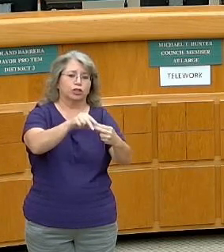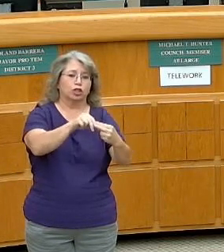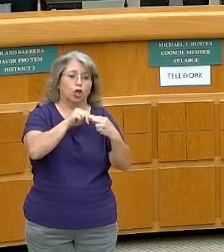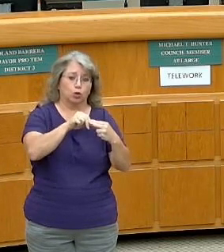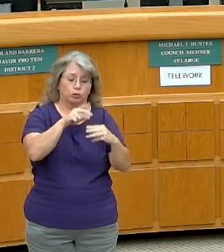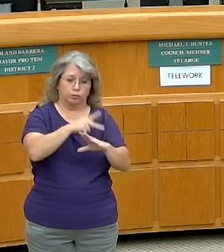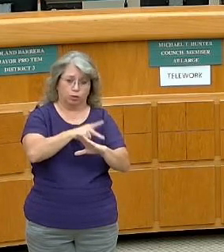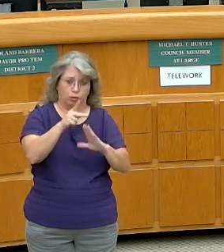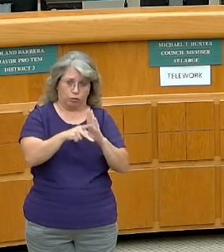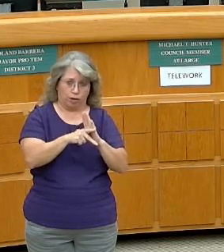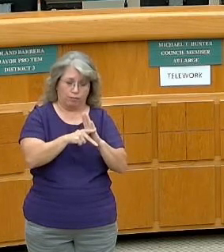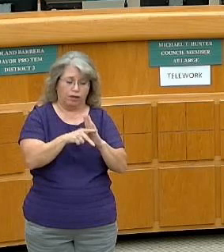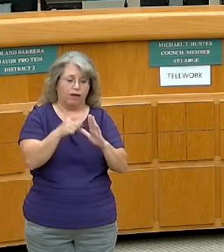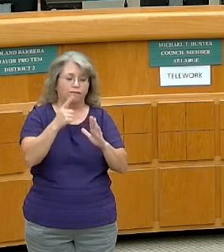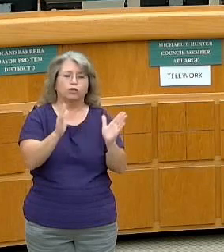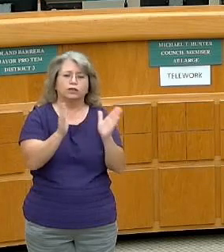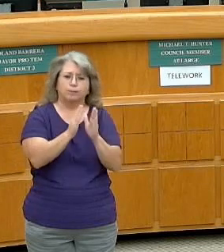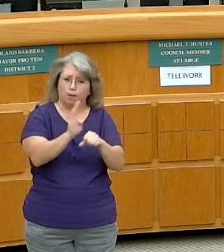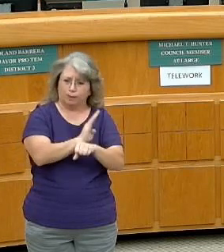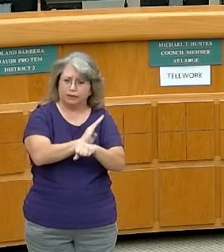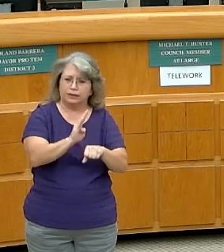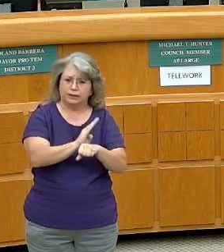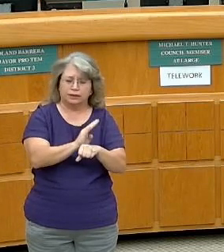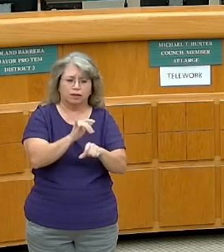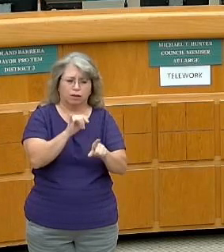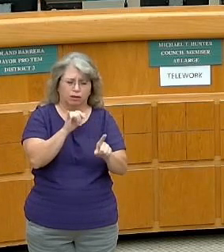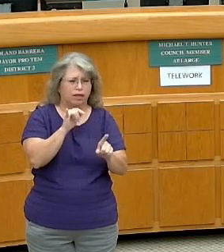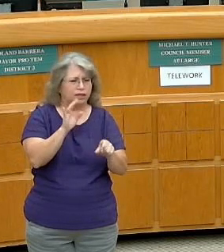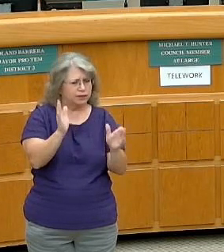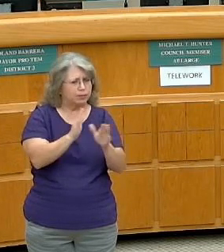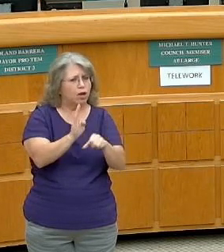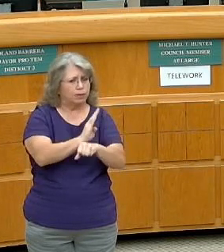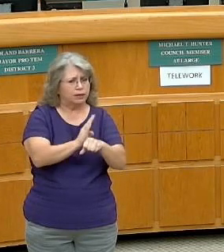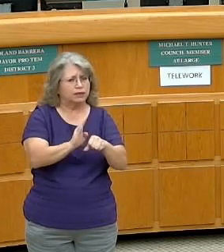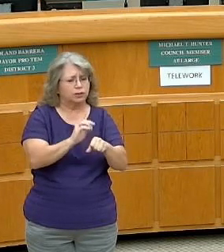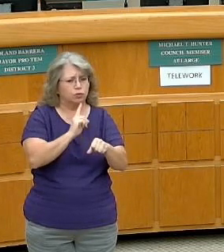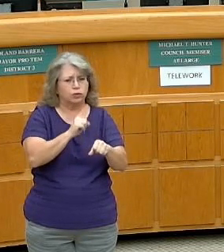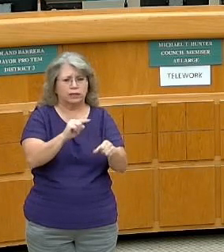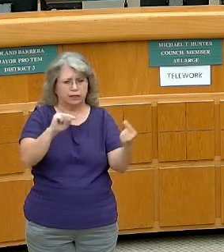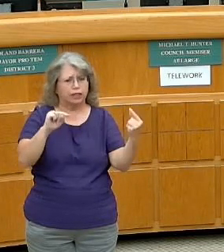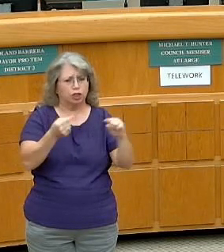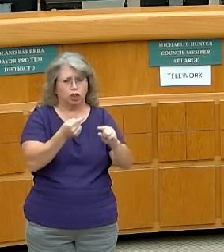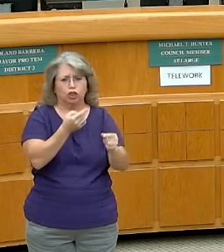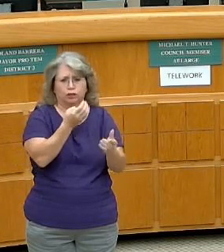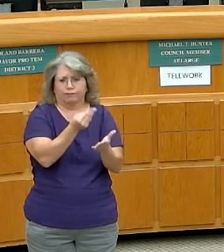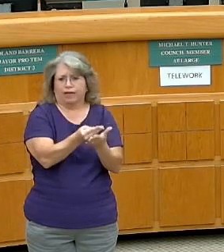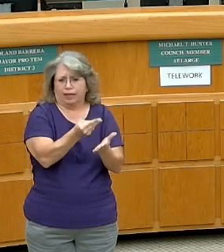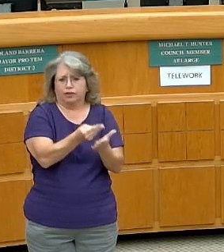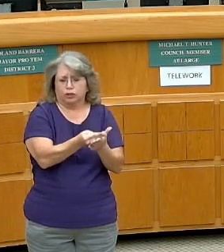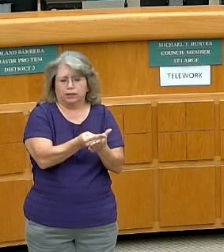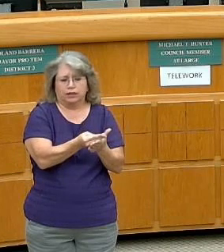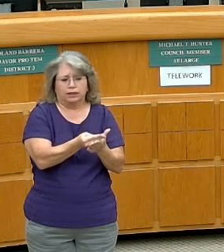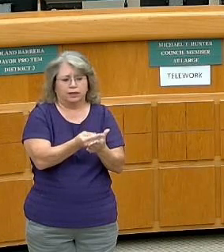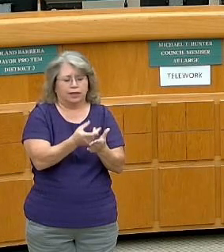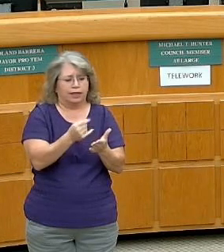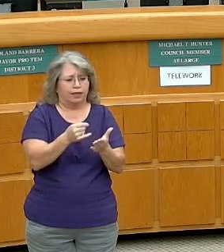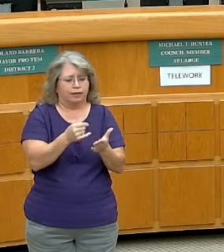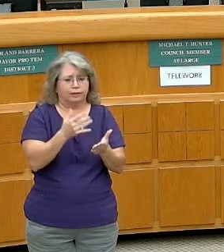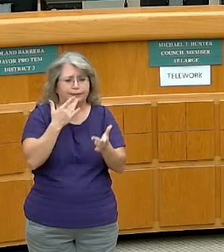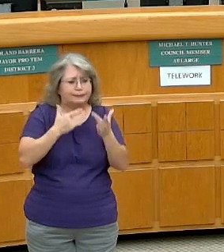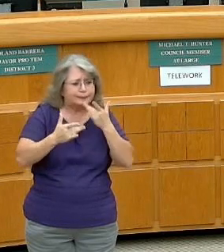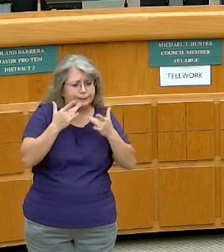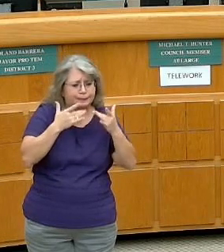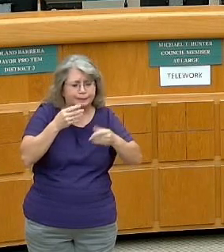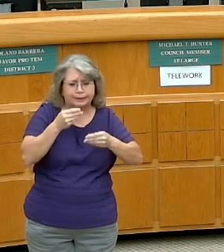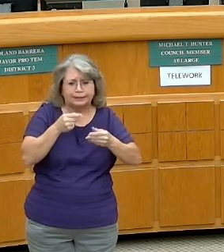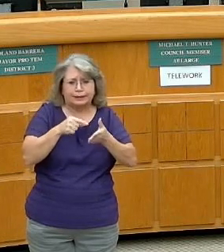Small businesses have been extremely hurt in this situation where so many of them working to meet payroll month by month